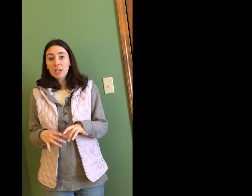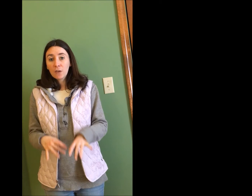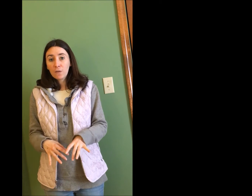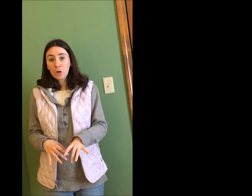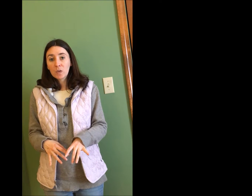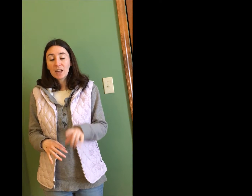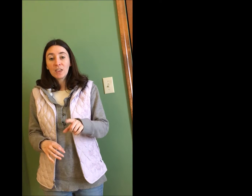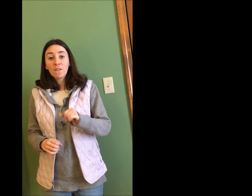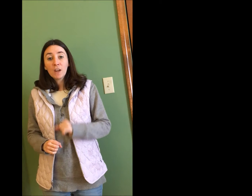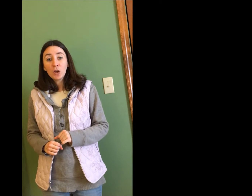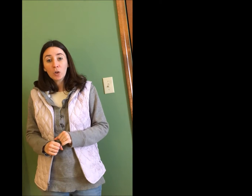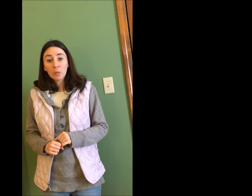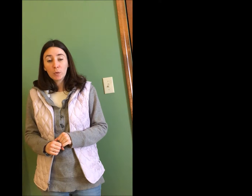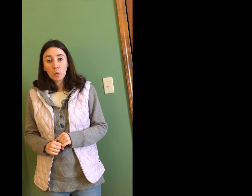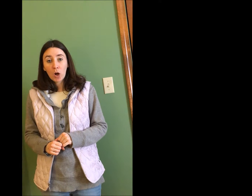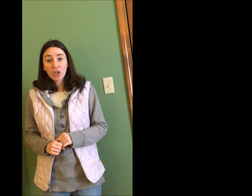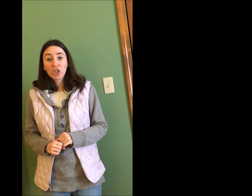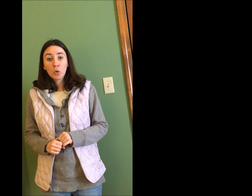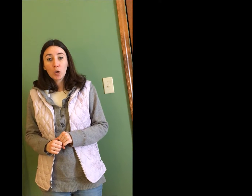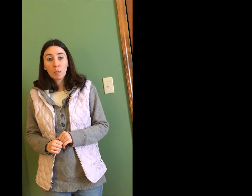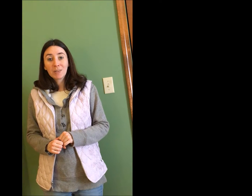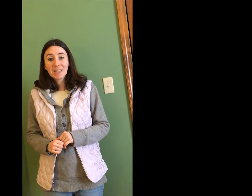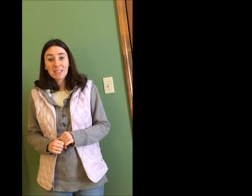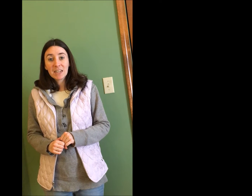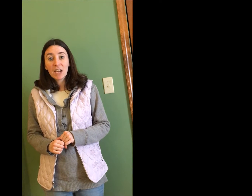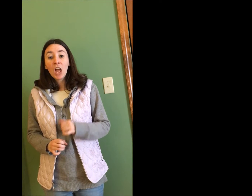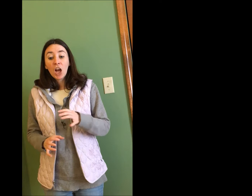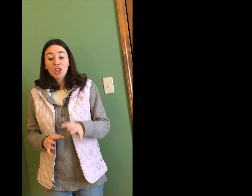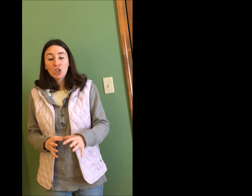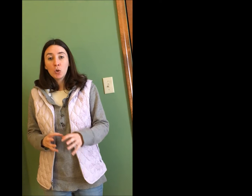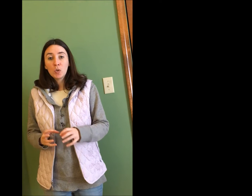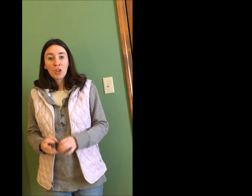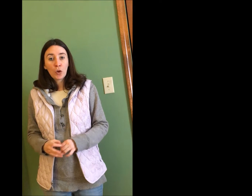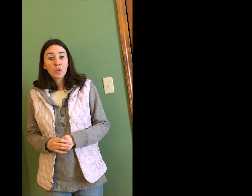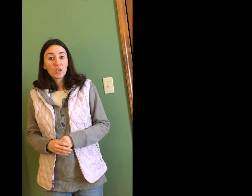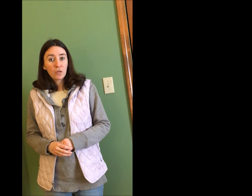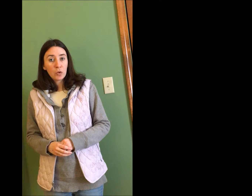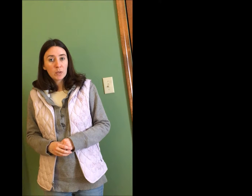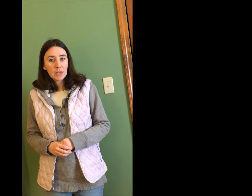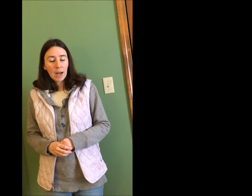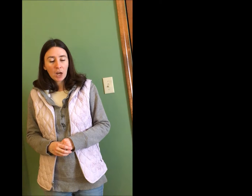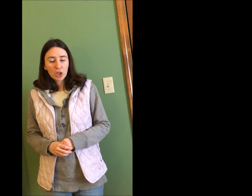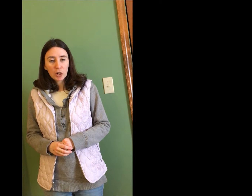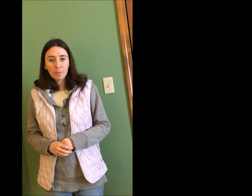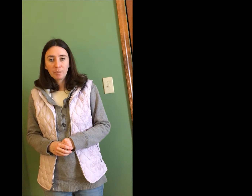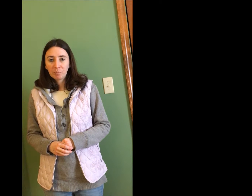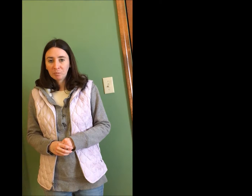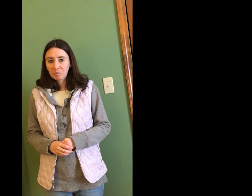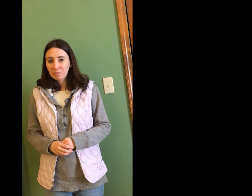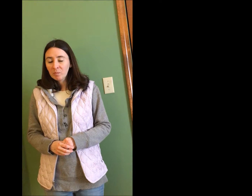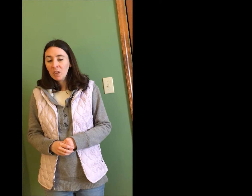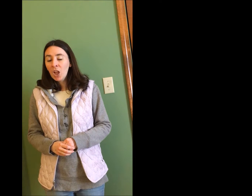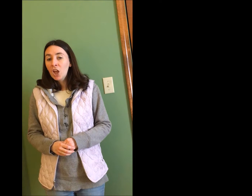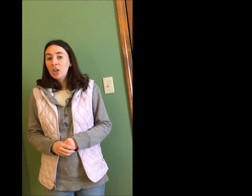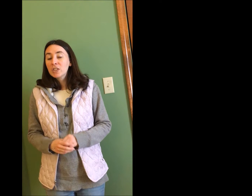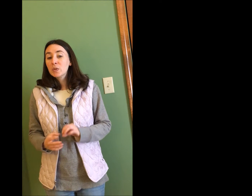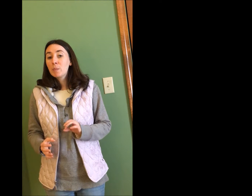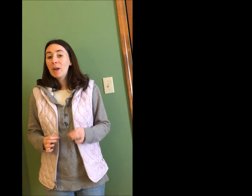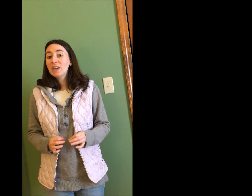the foods. And in the video clip you watched, you were able to see us using those foods in action. So depending